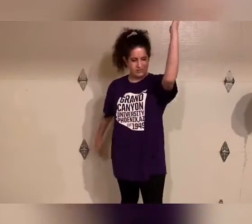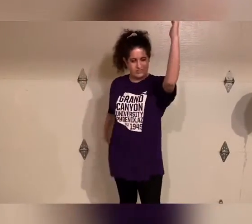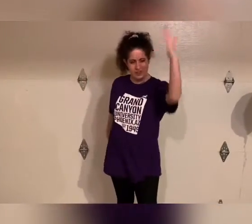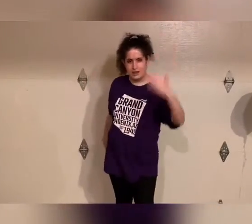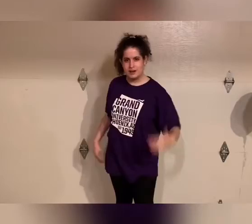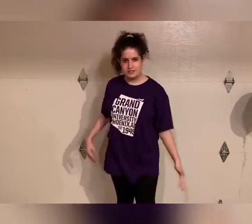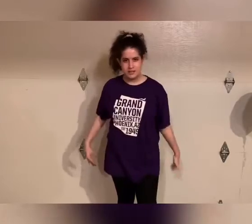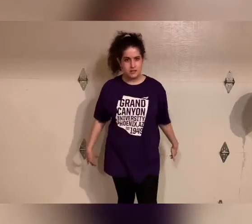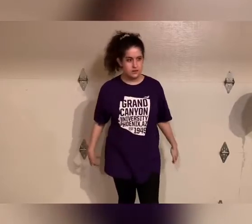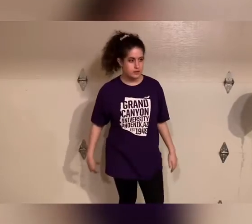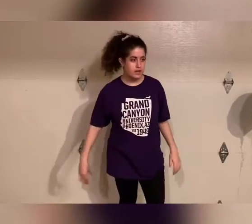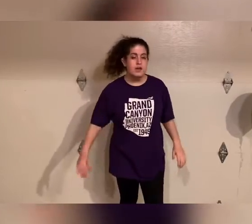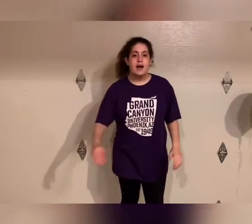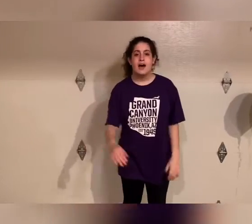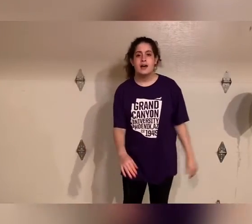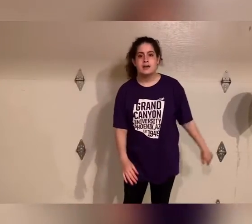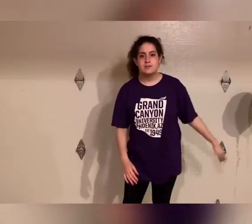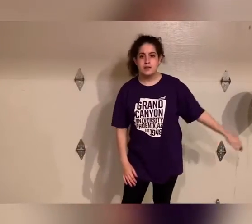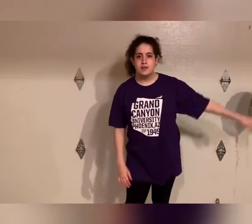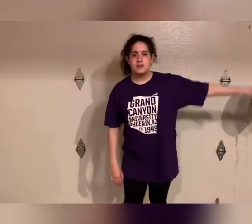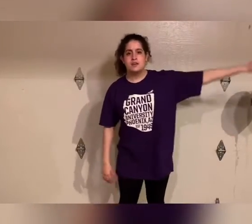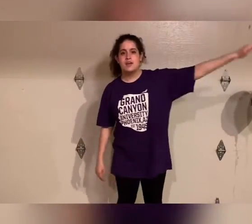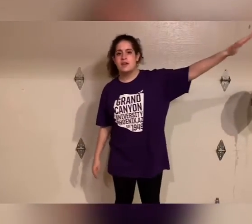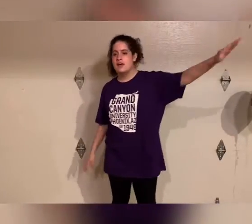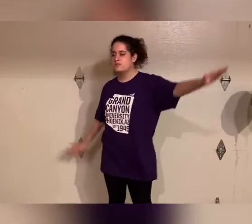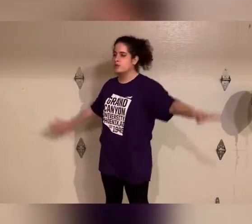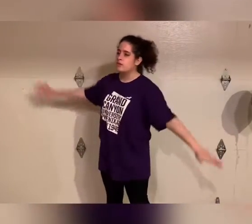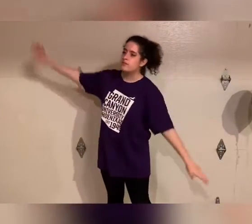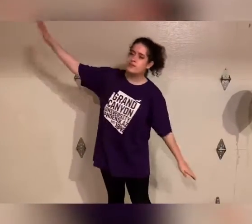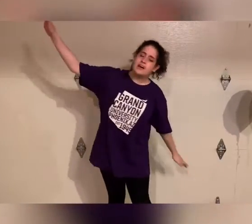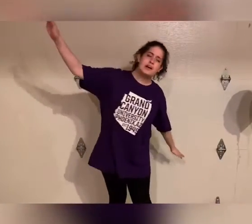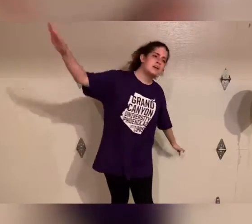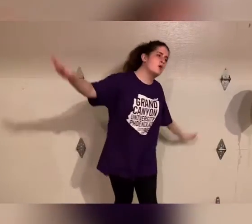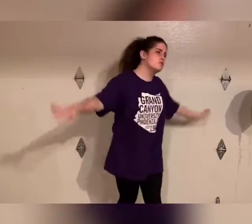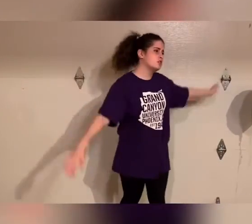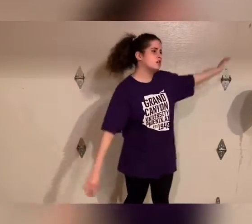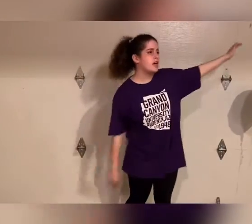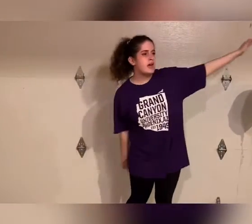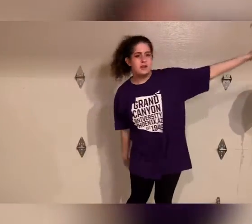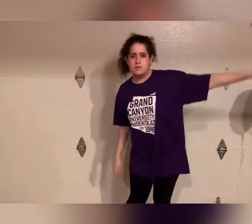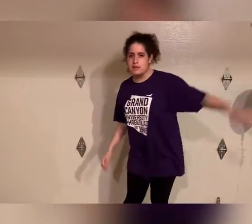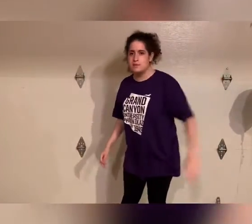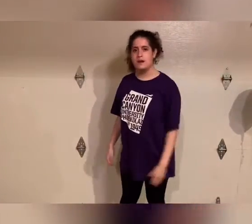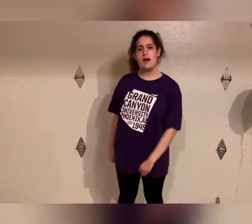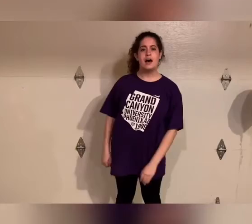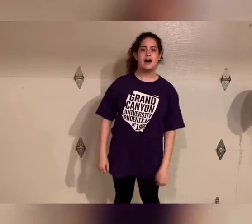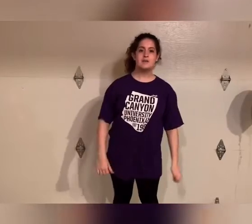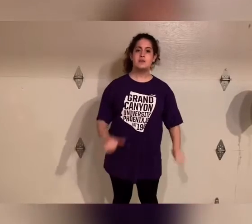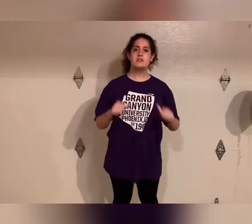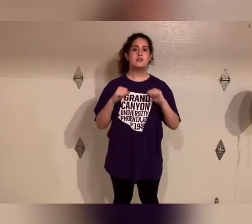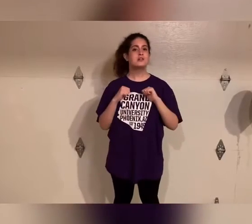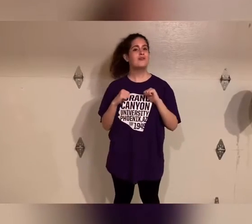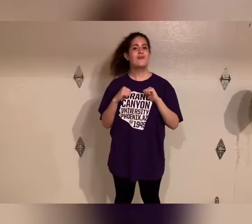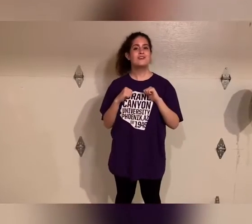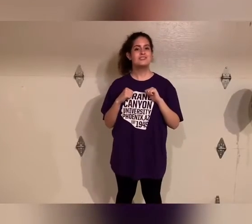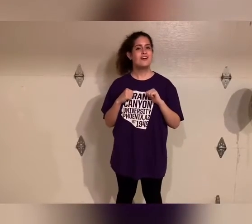the artillery. I may never fly over the enemy, but I'm in the Lord's